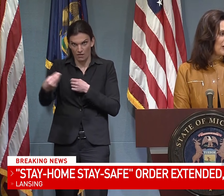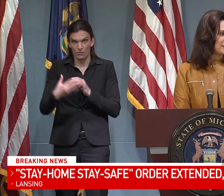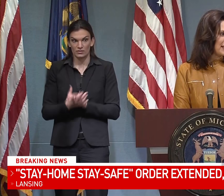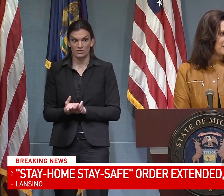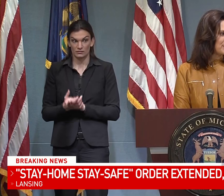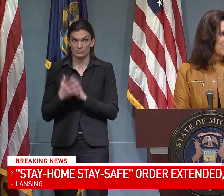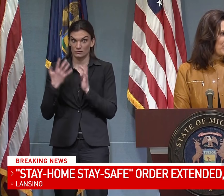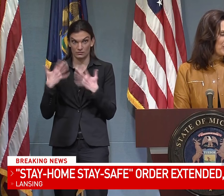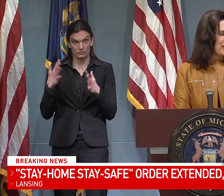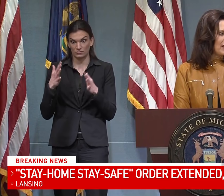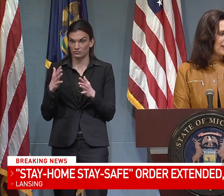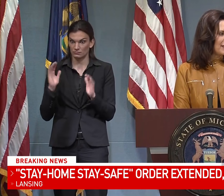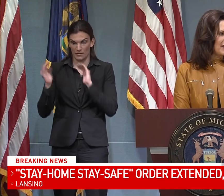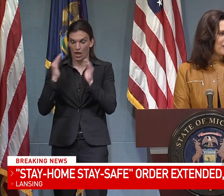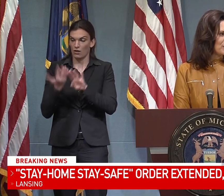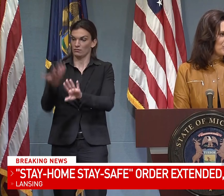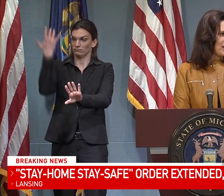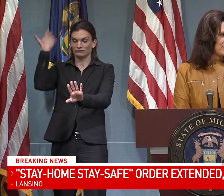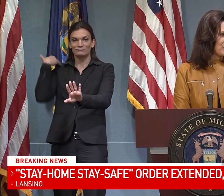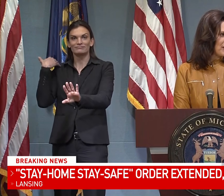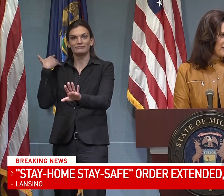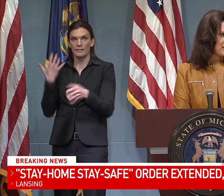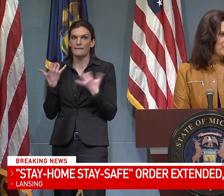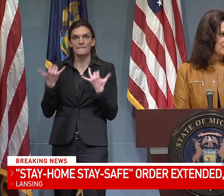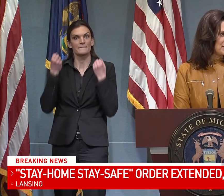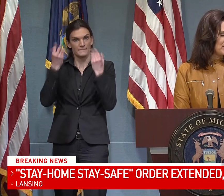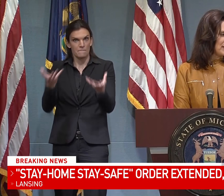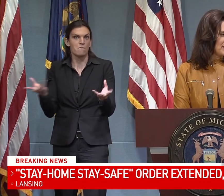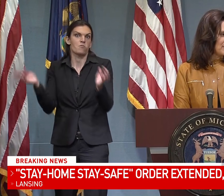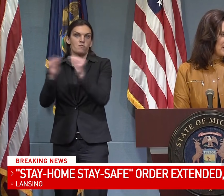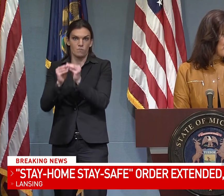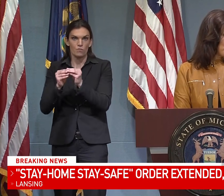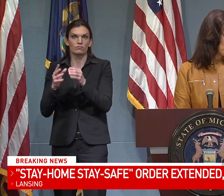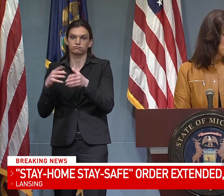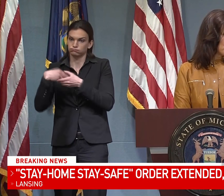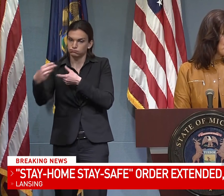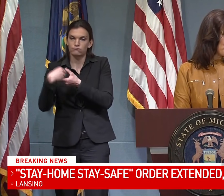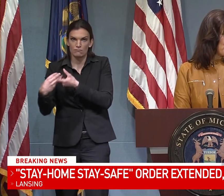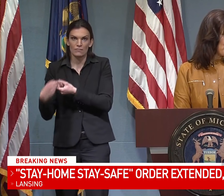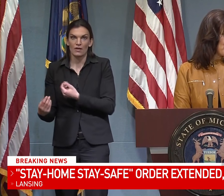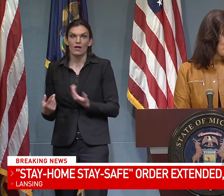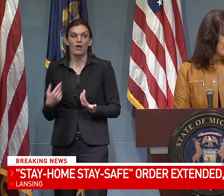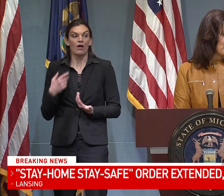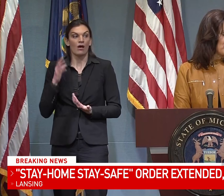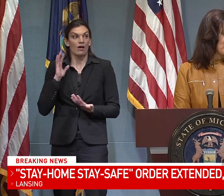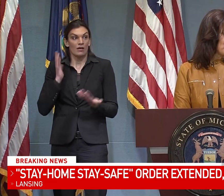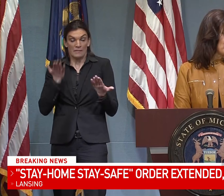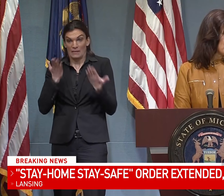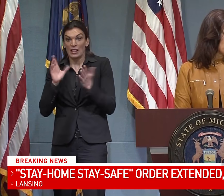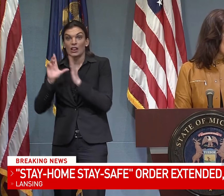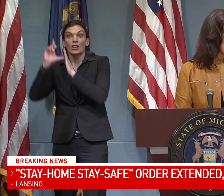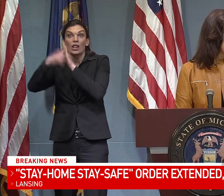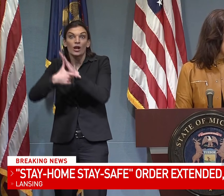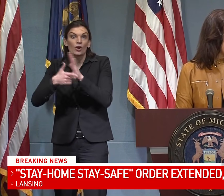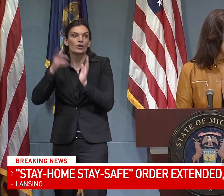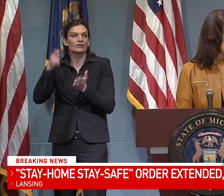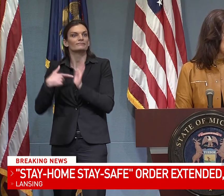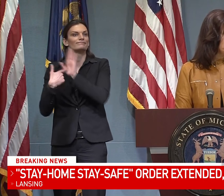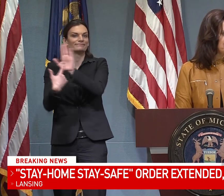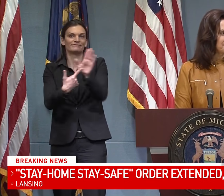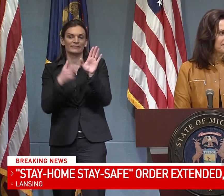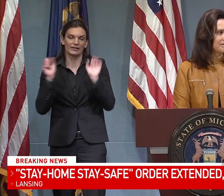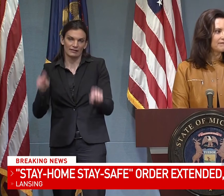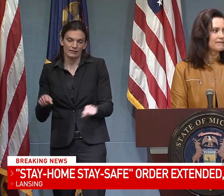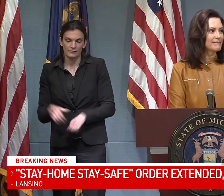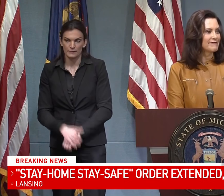a long time. So if those graphs are available to be made public, we'll share them with you, and we'll give you at least an oral summary too.